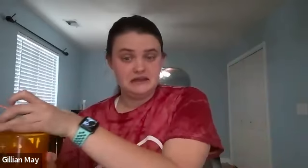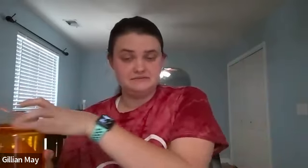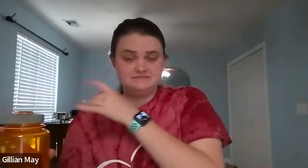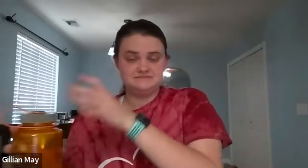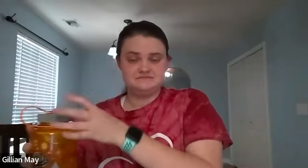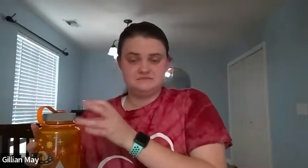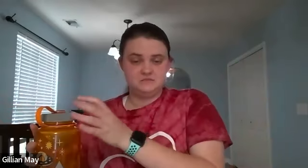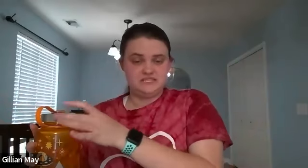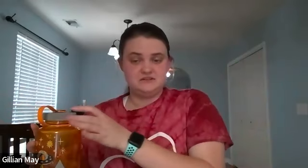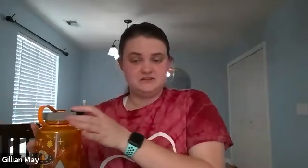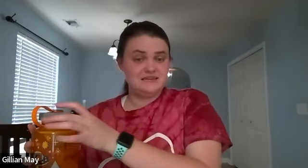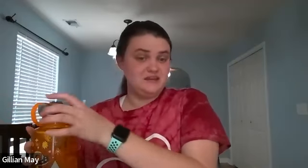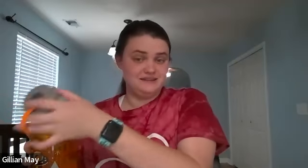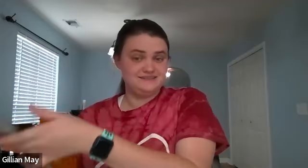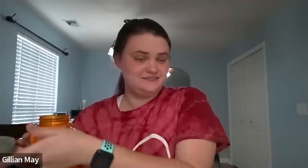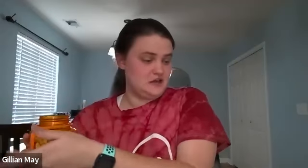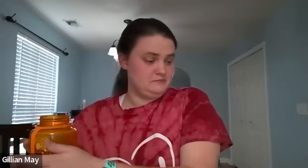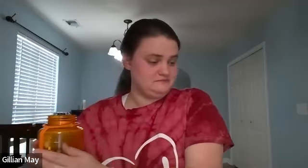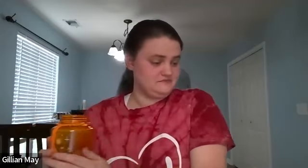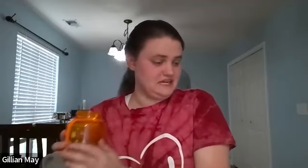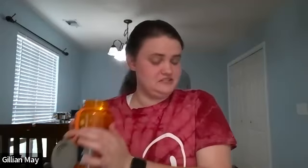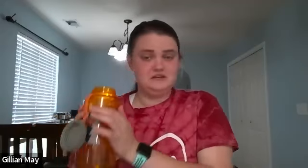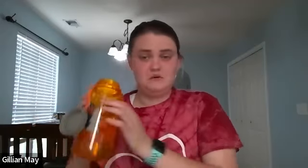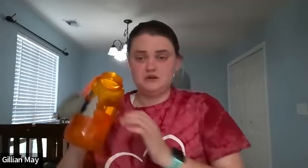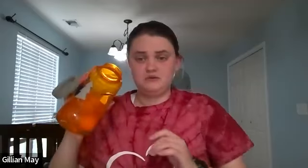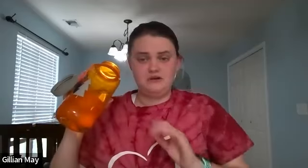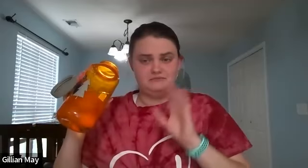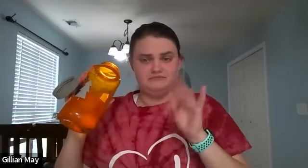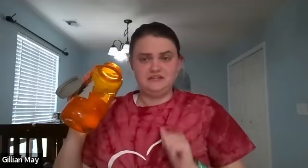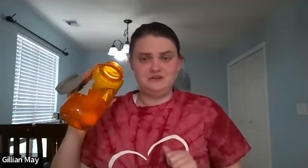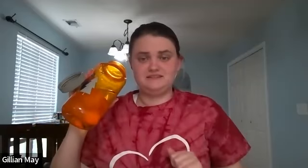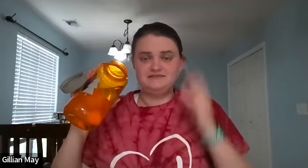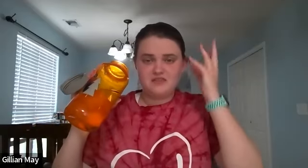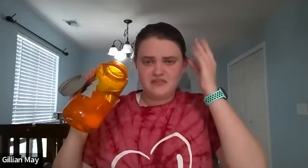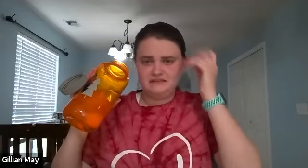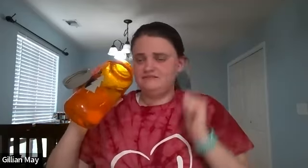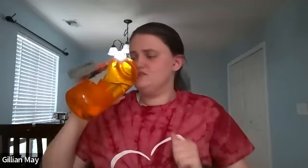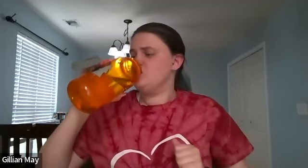Like, we still got 10 minutes, so I do need a water break while I'm letting you guys think.